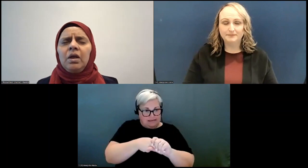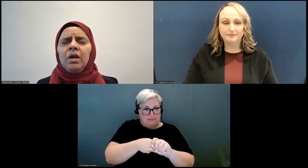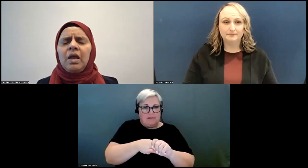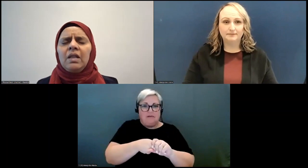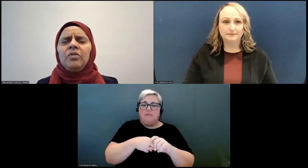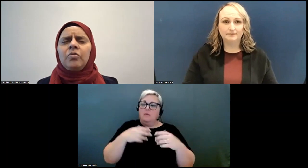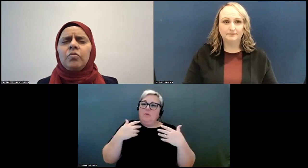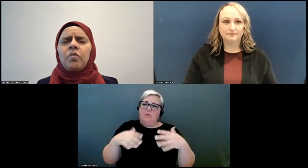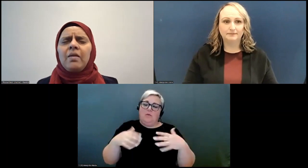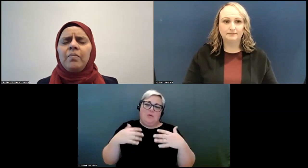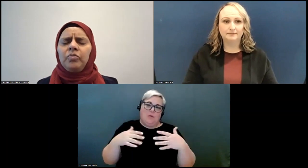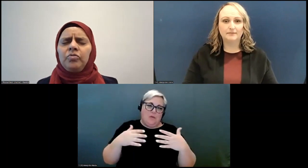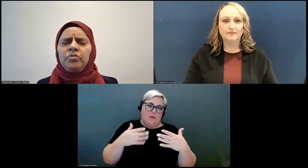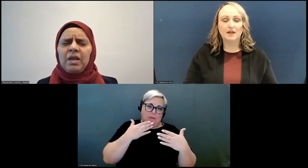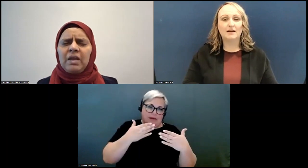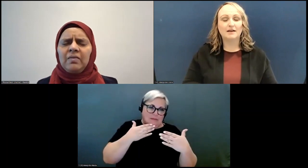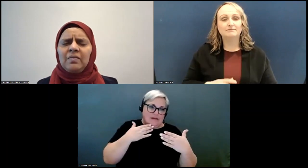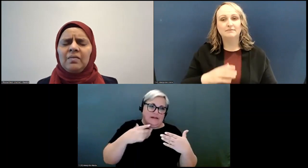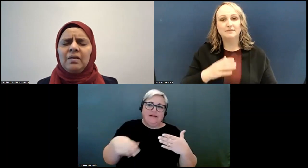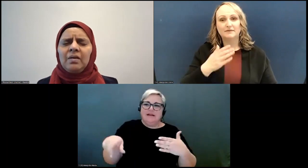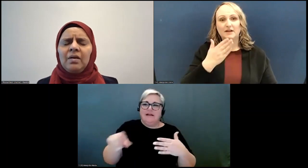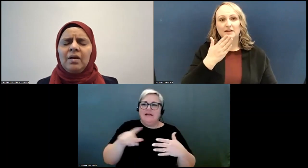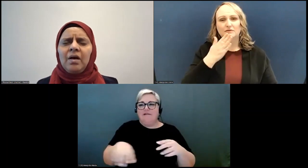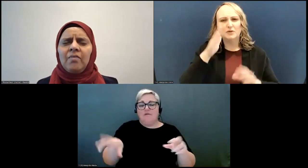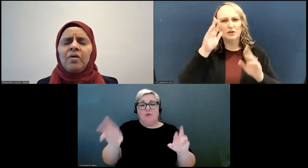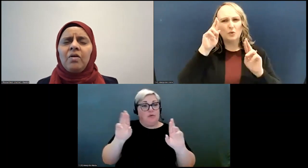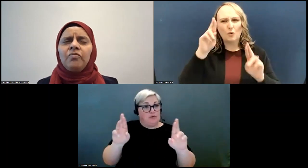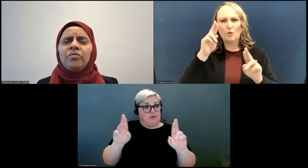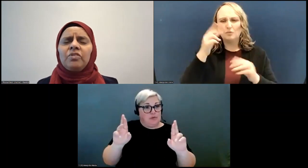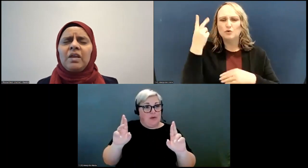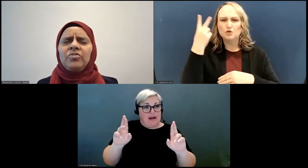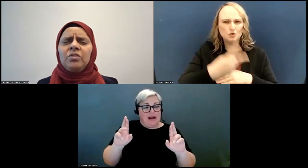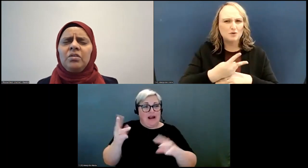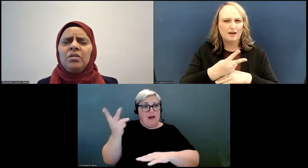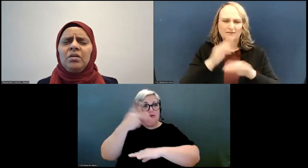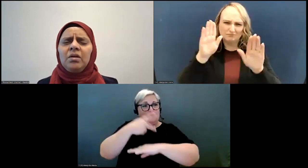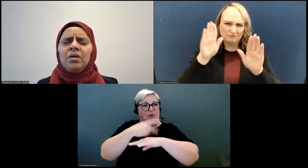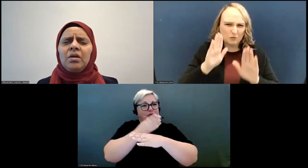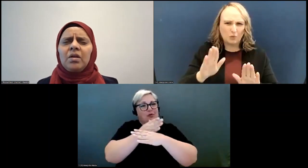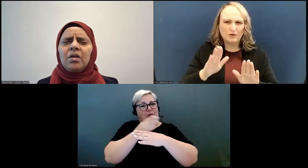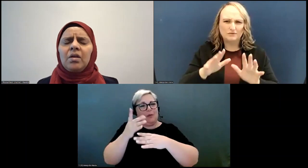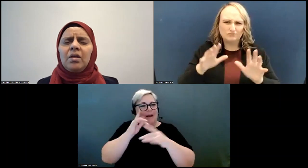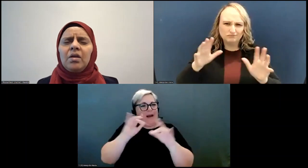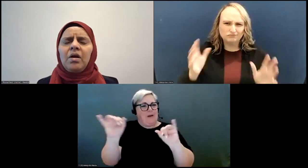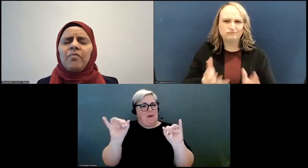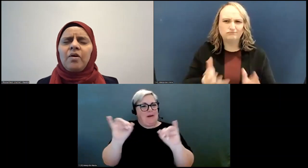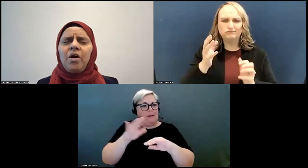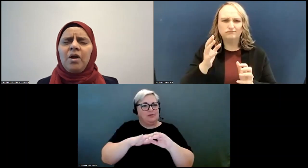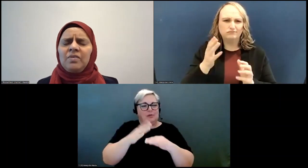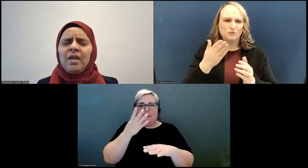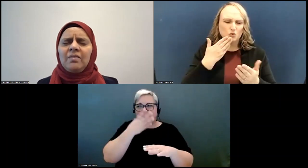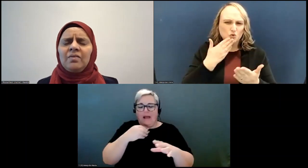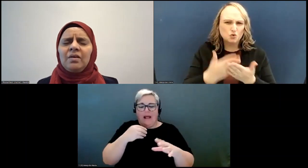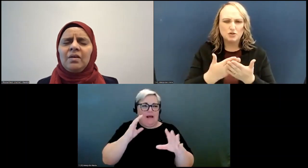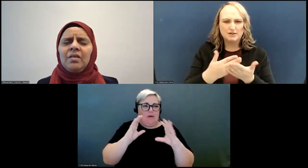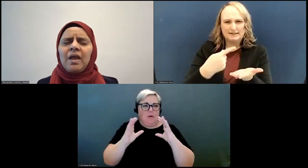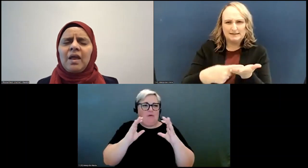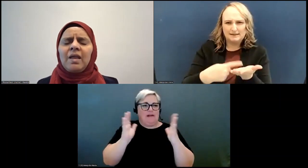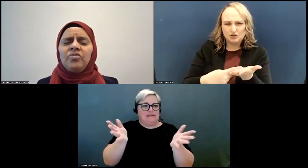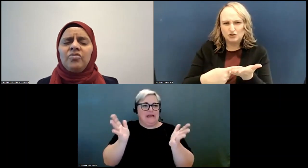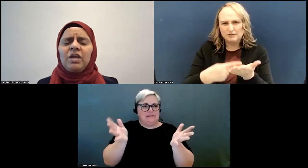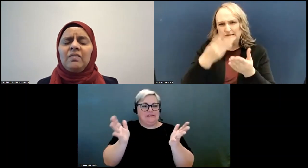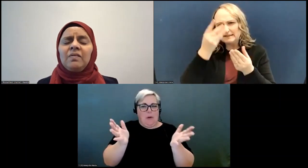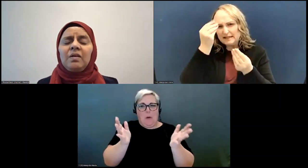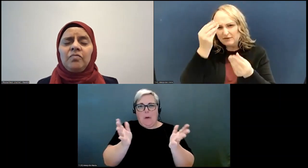you an incredible 2 days of conversation, of content